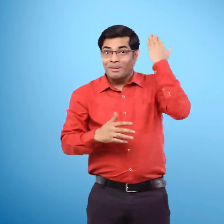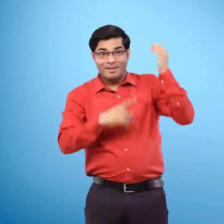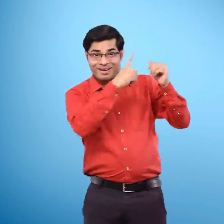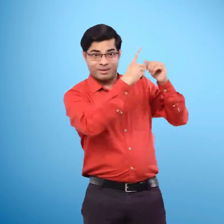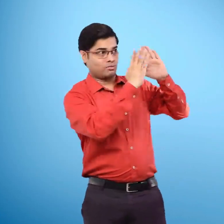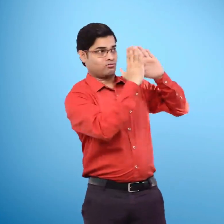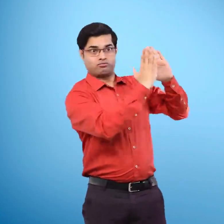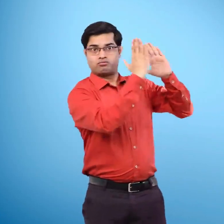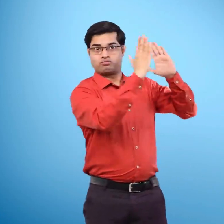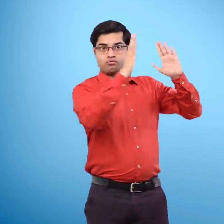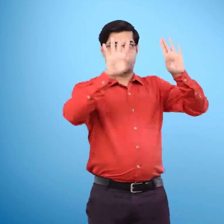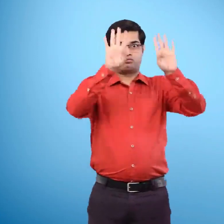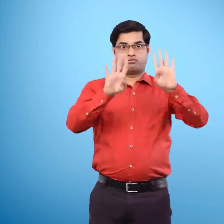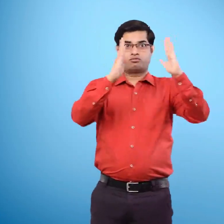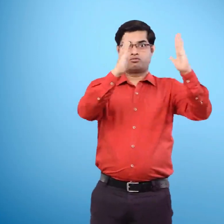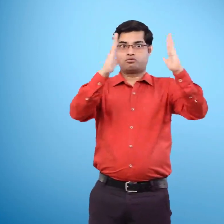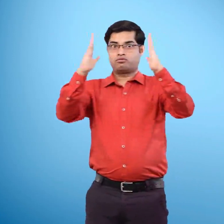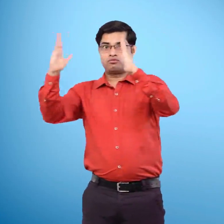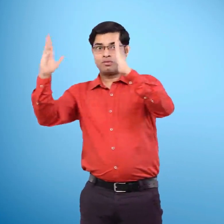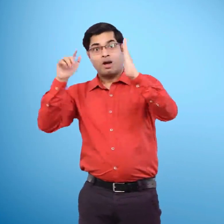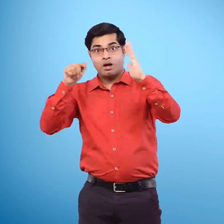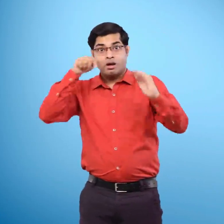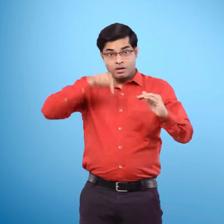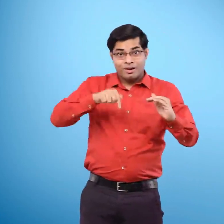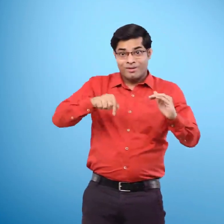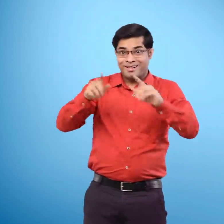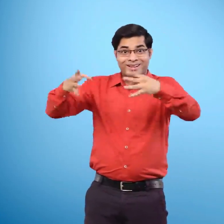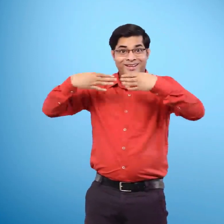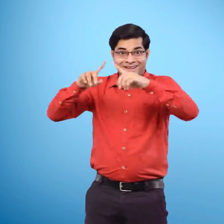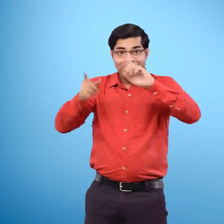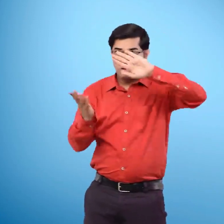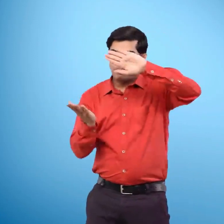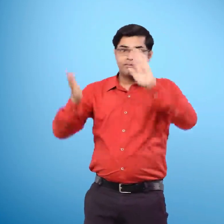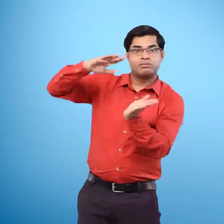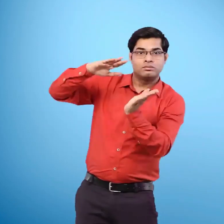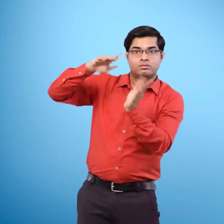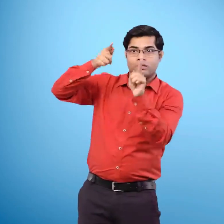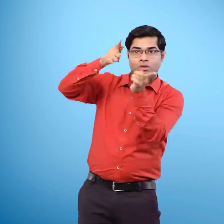But arranged in sleeping lines instead of standing lines.